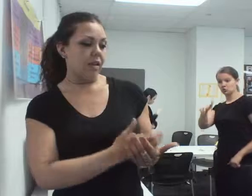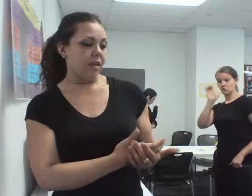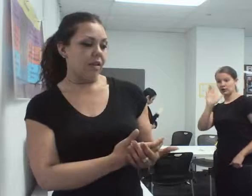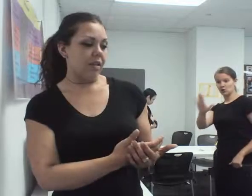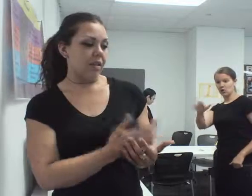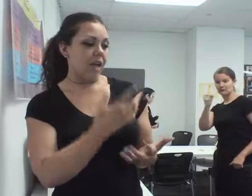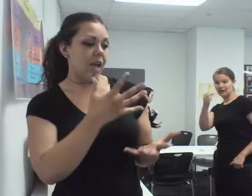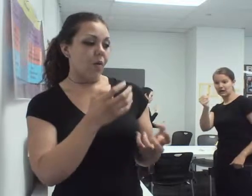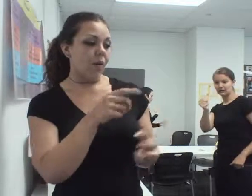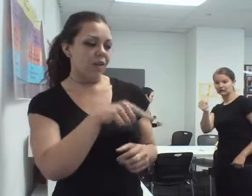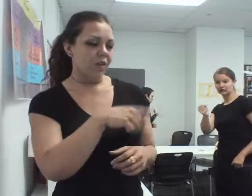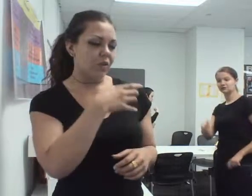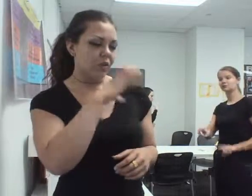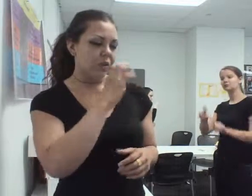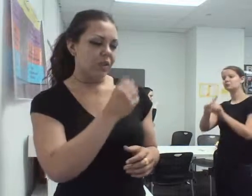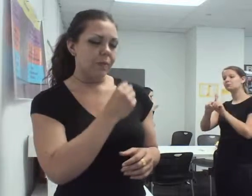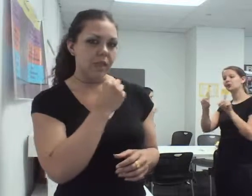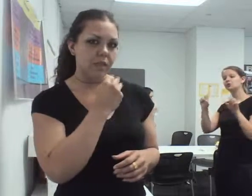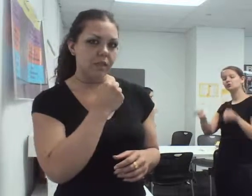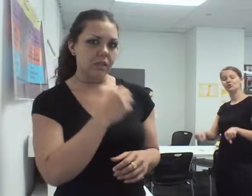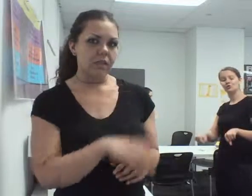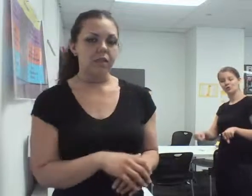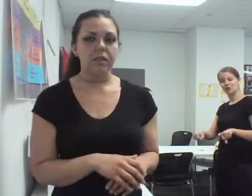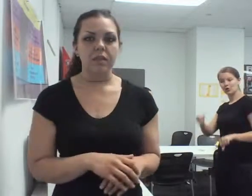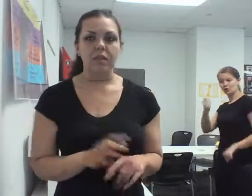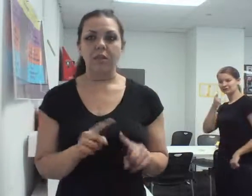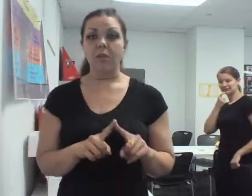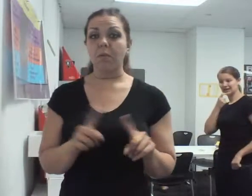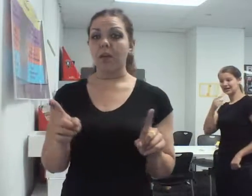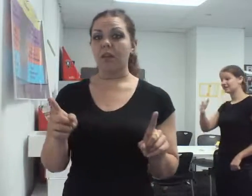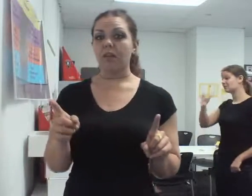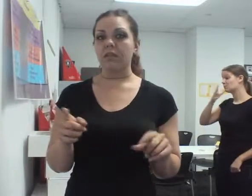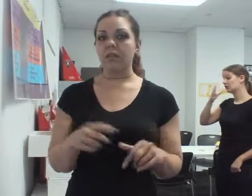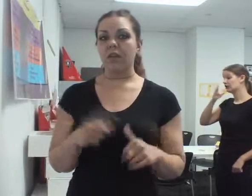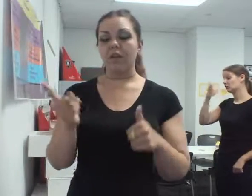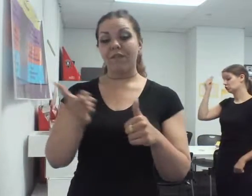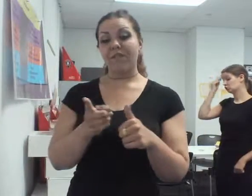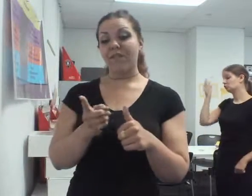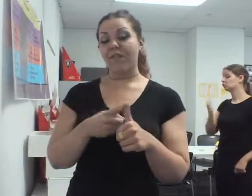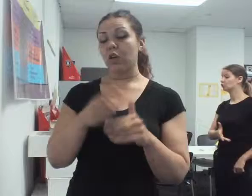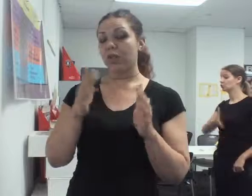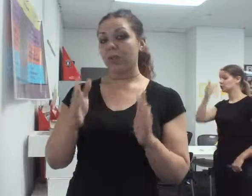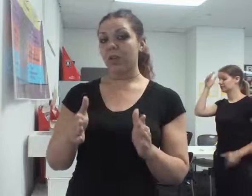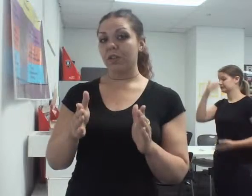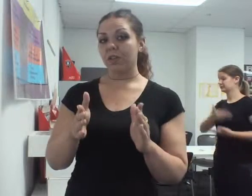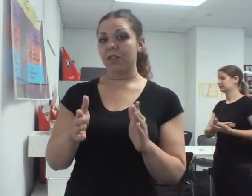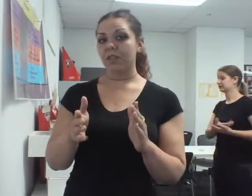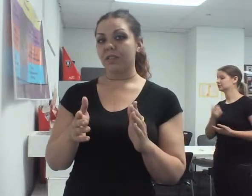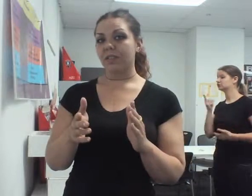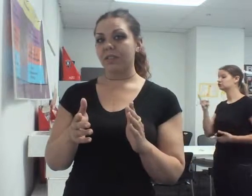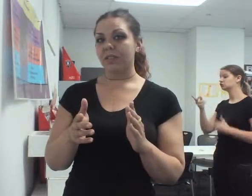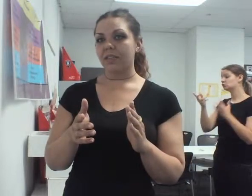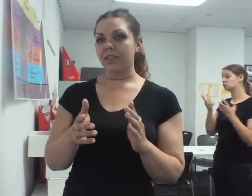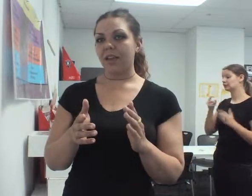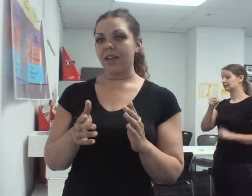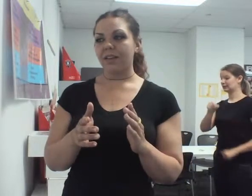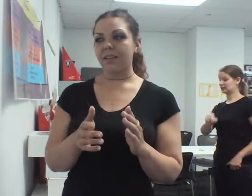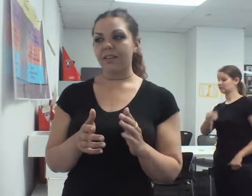first person, you could say, the mother told her son she wanted him to drink his milk. That's